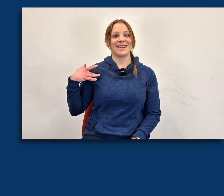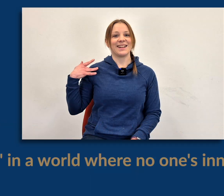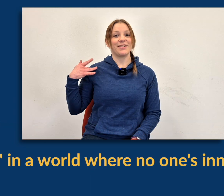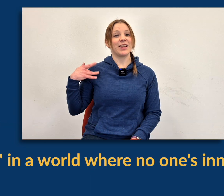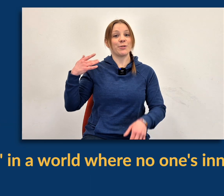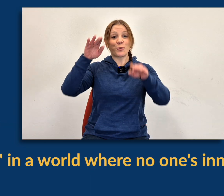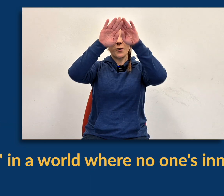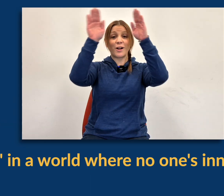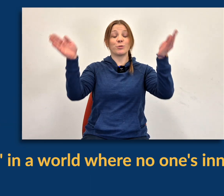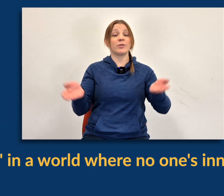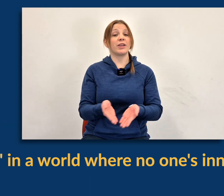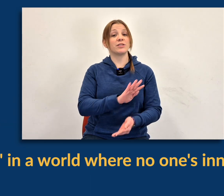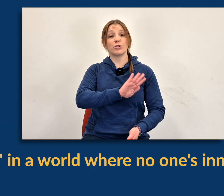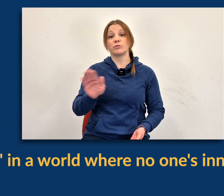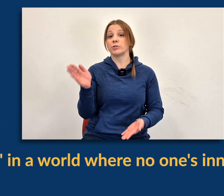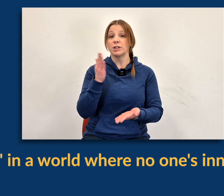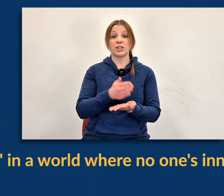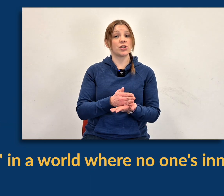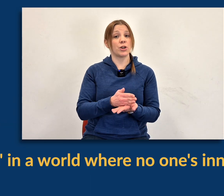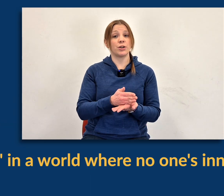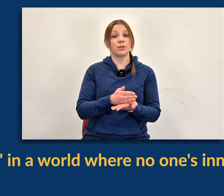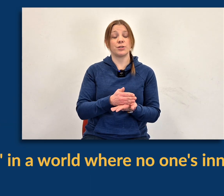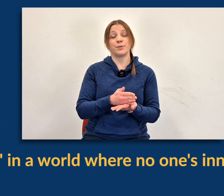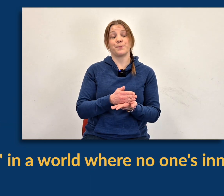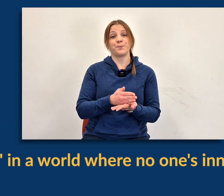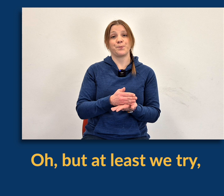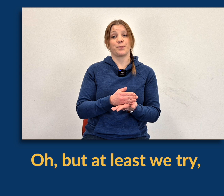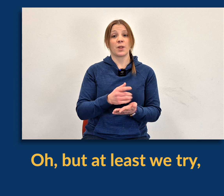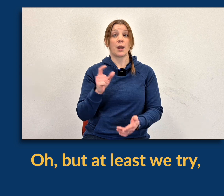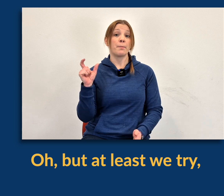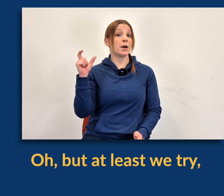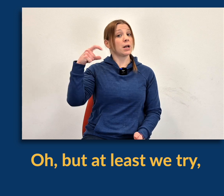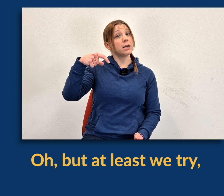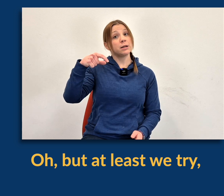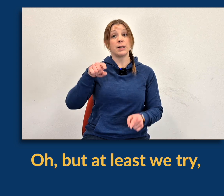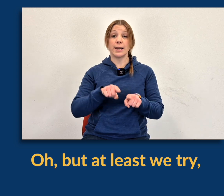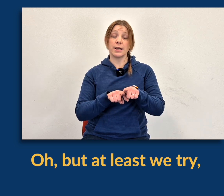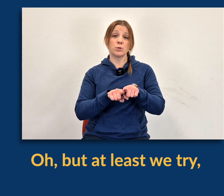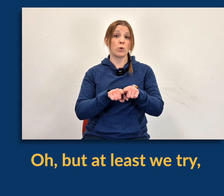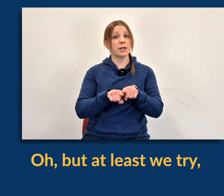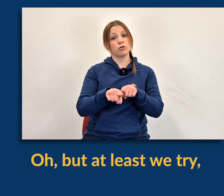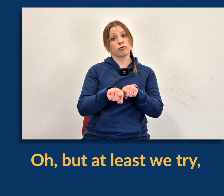living in a world where no one's innocent. Oh, but at least we try.